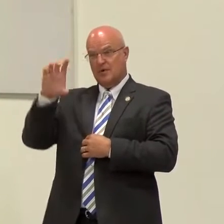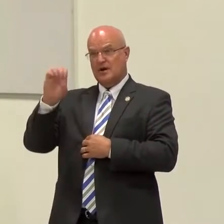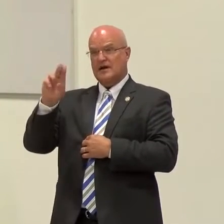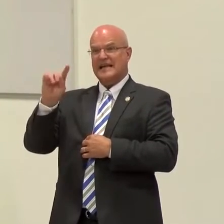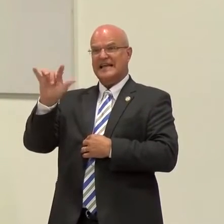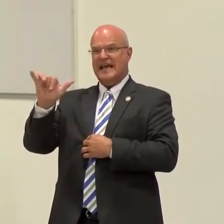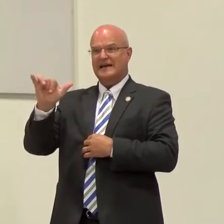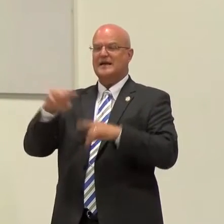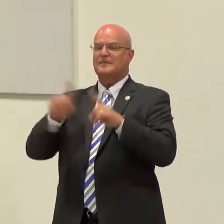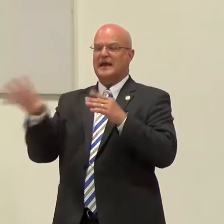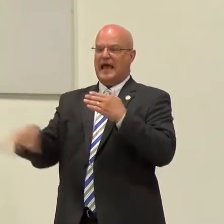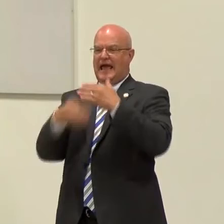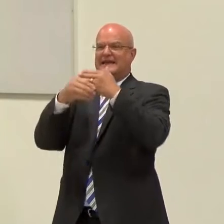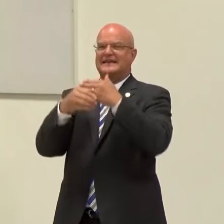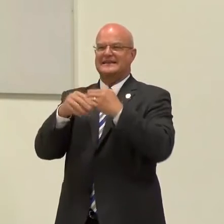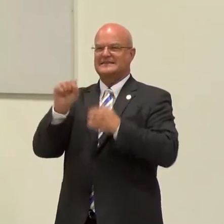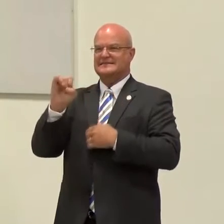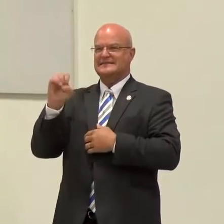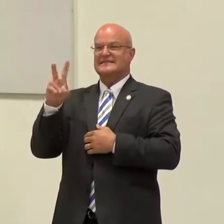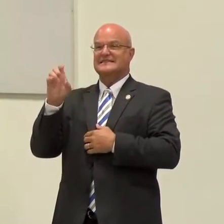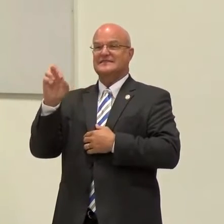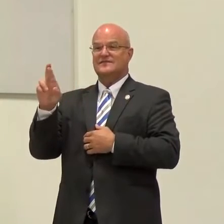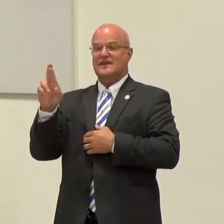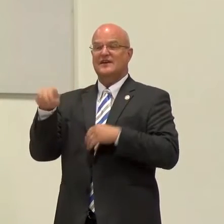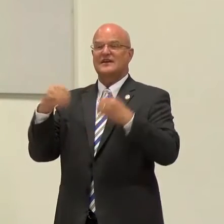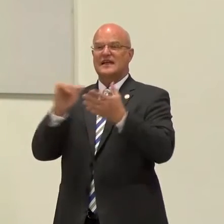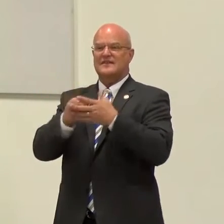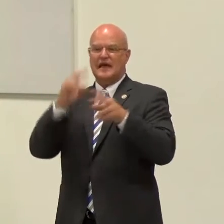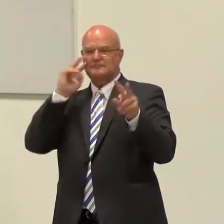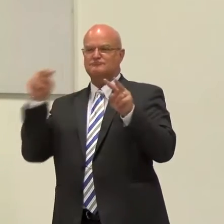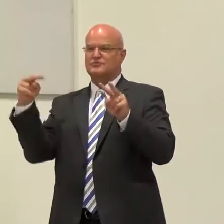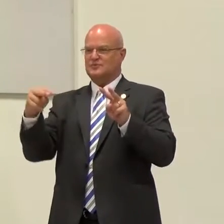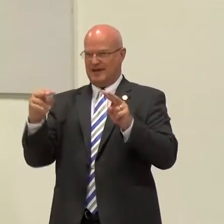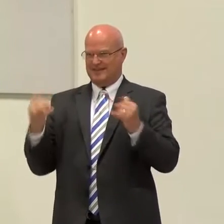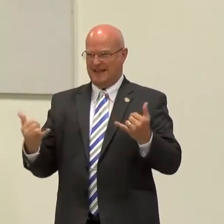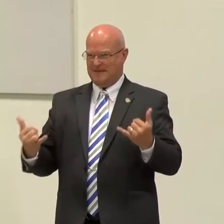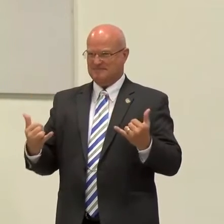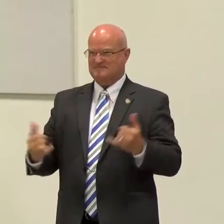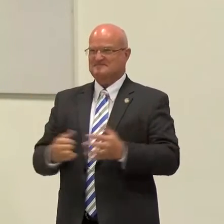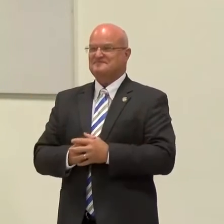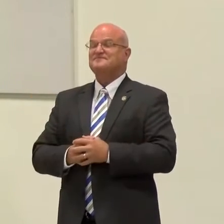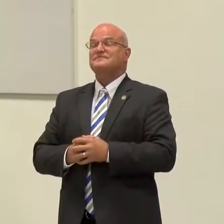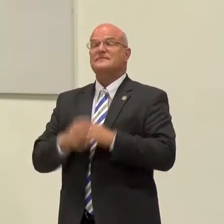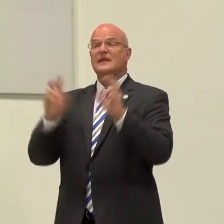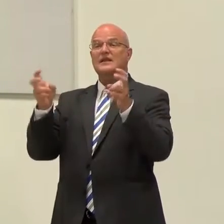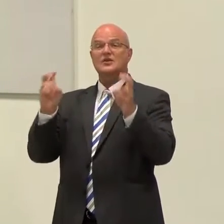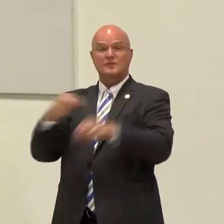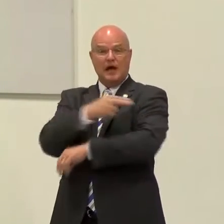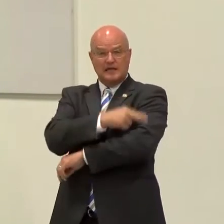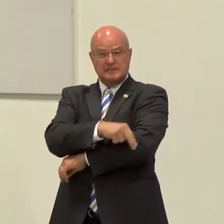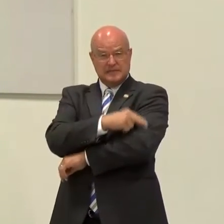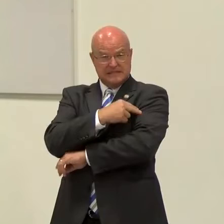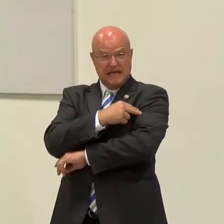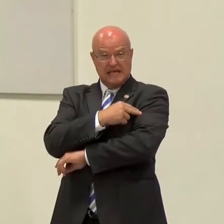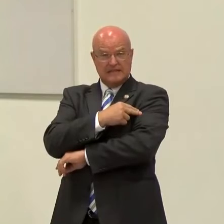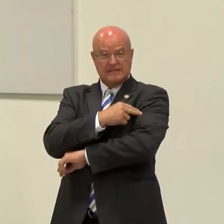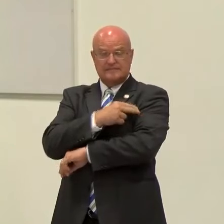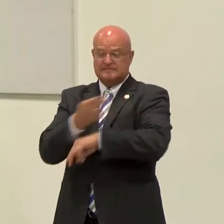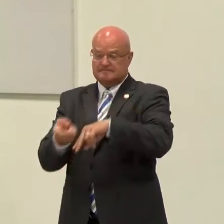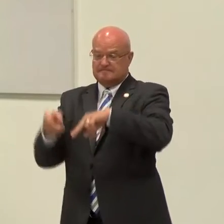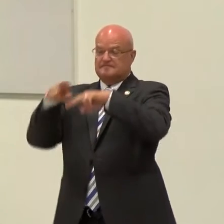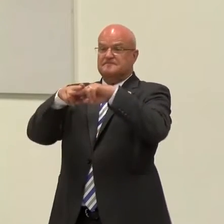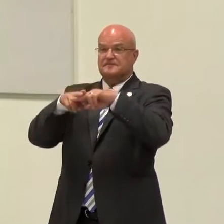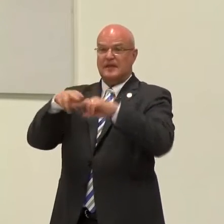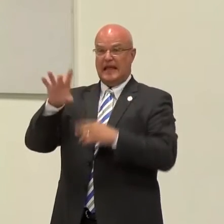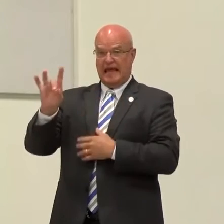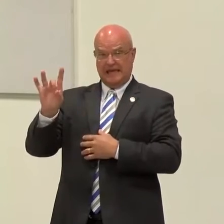county, so I simply added Sevier to give that perspective there. In terms of hospitalizations, we have an increase